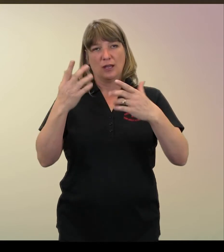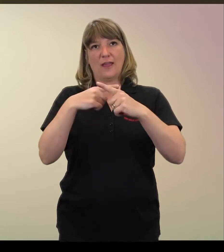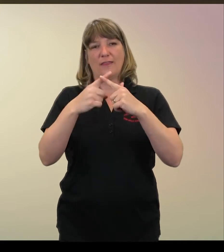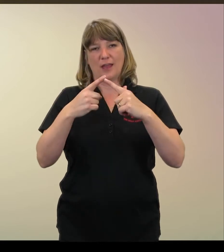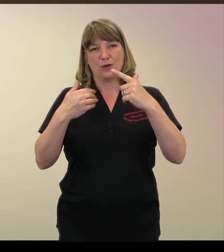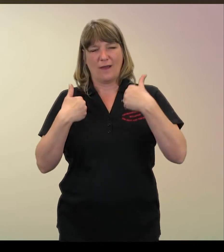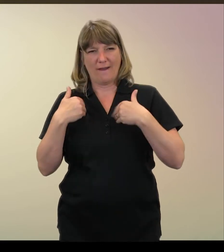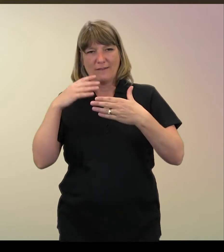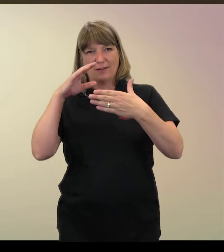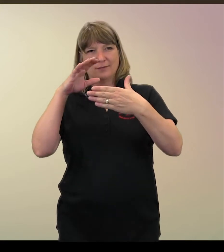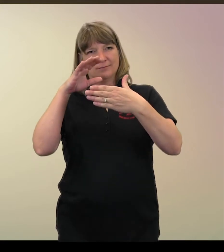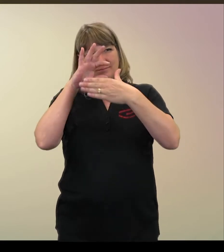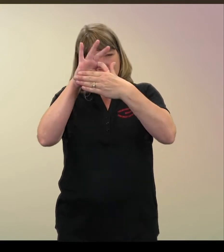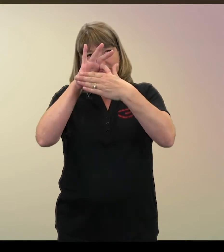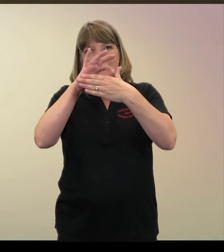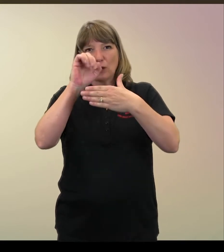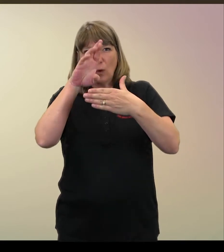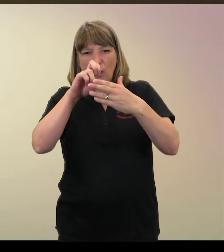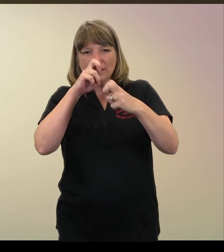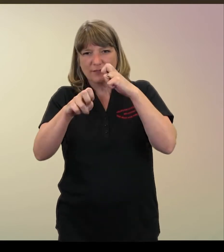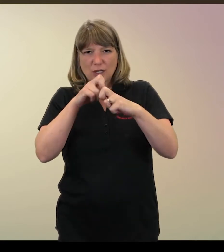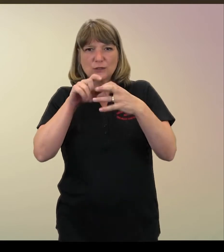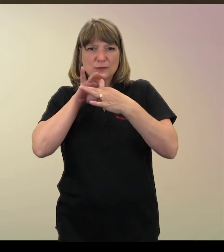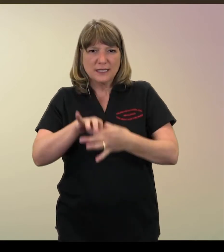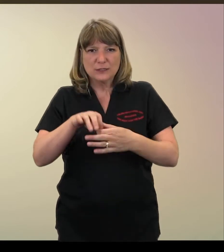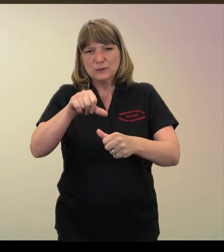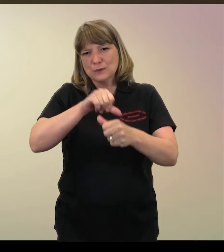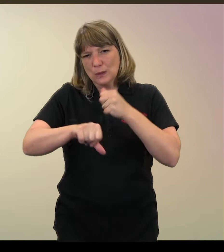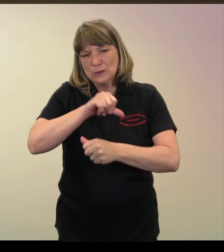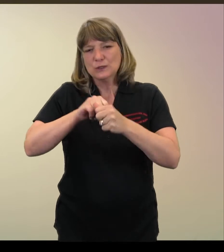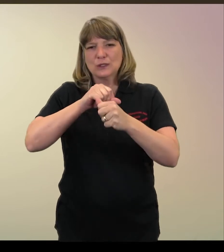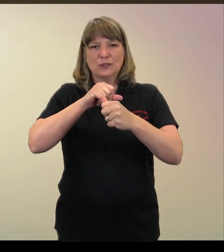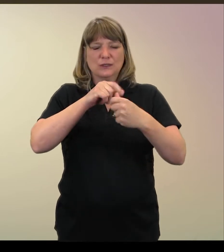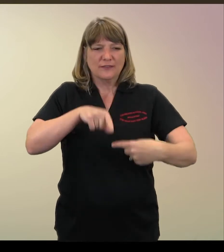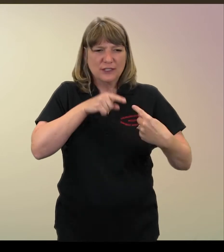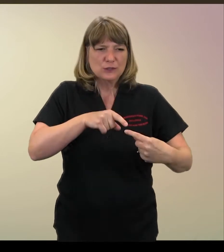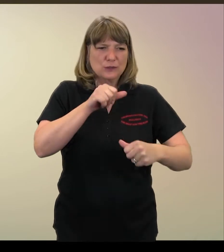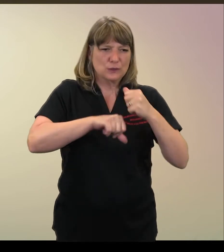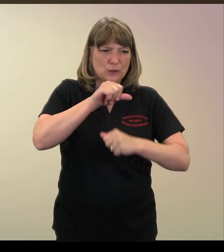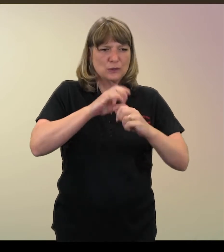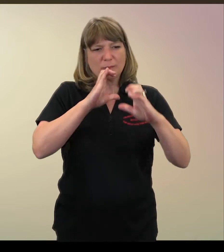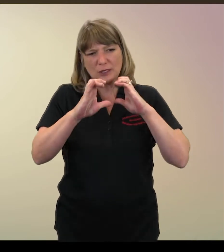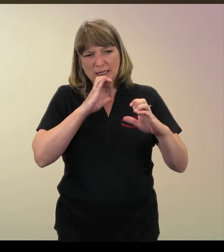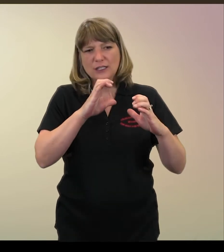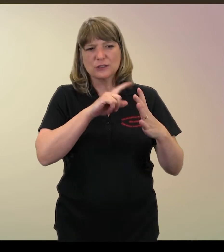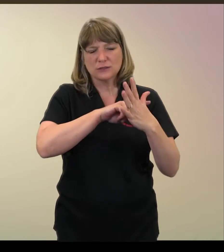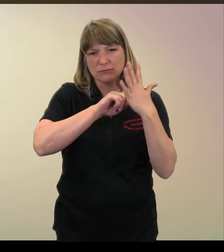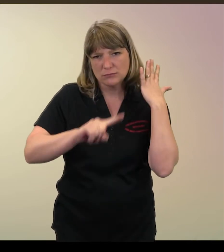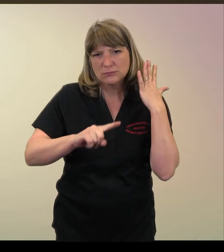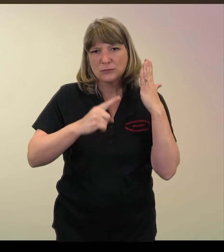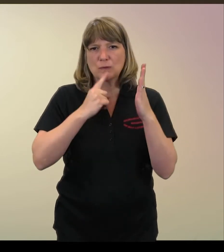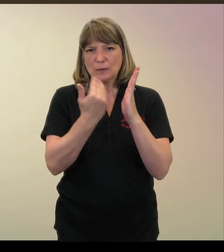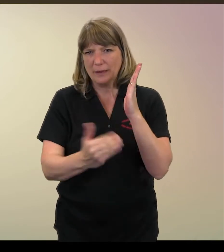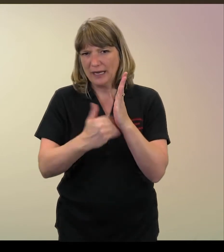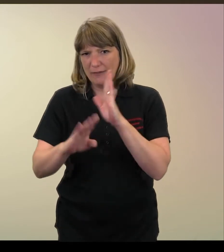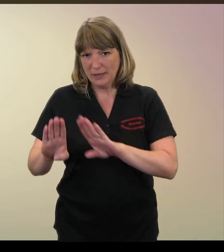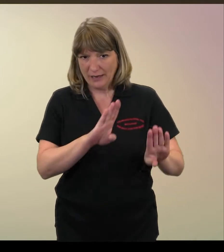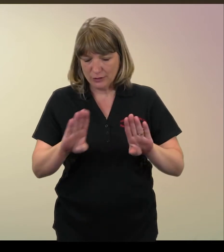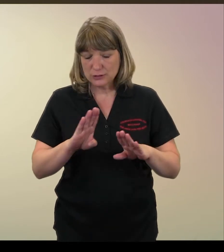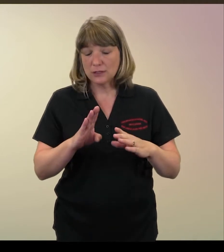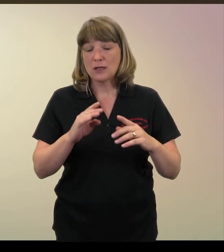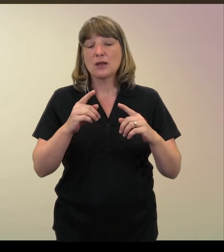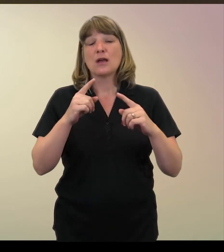present, again, we have those core difficulties with social difficulties, the social communication difficulties, and those